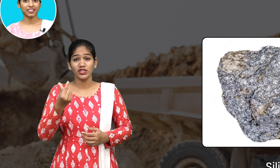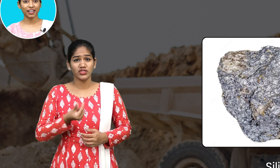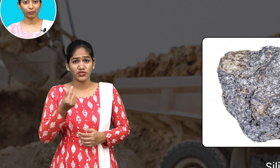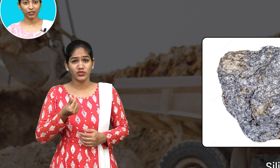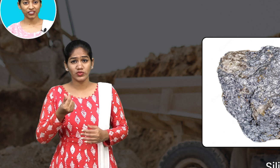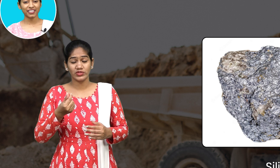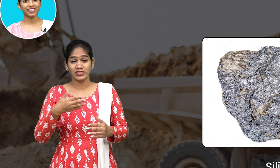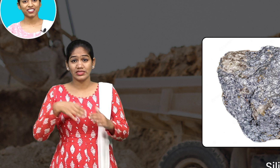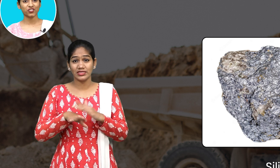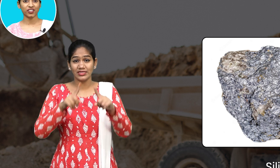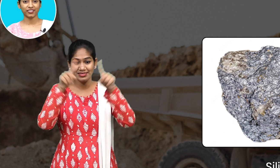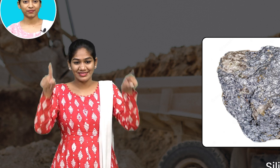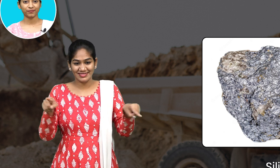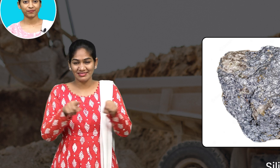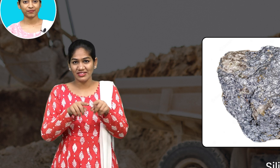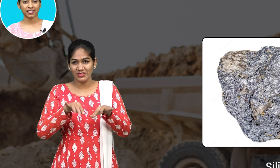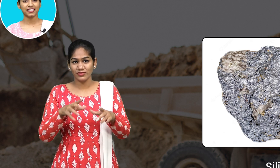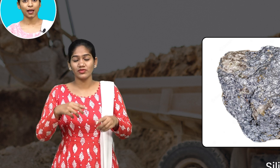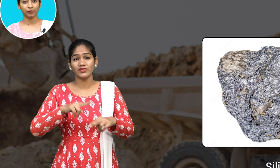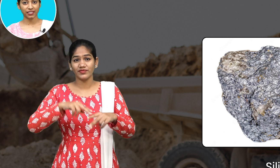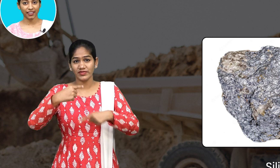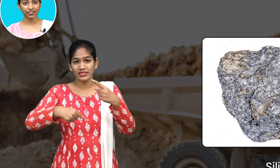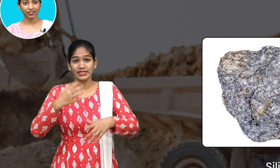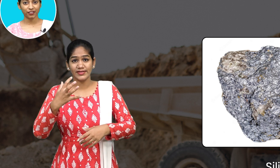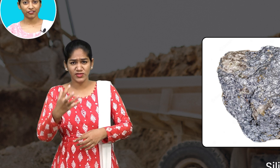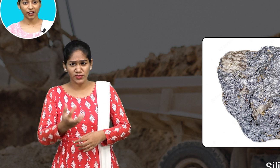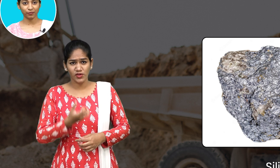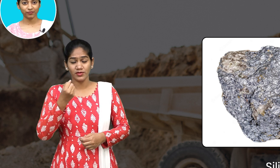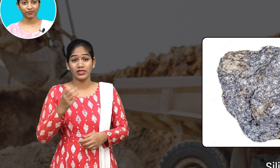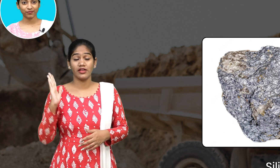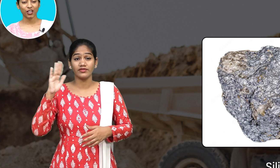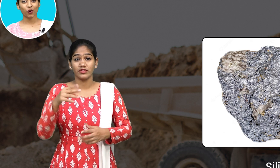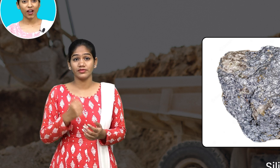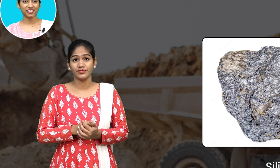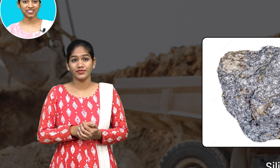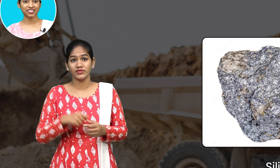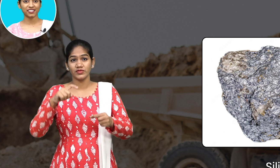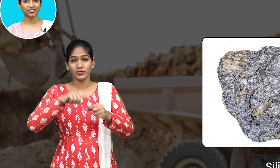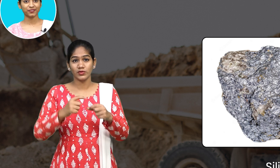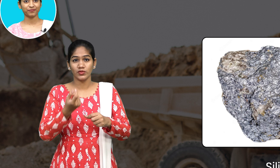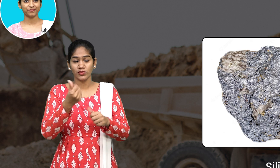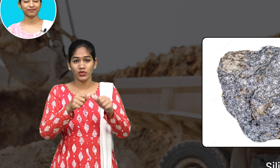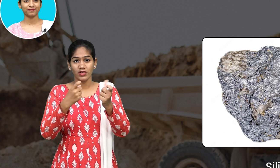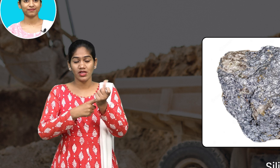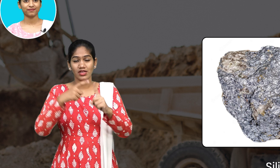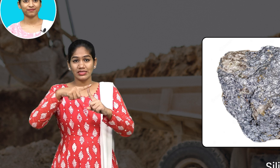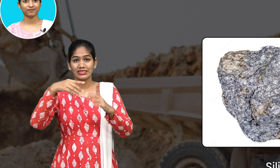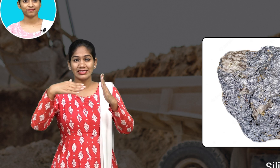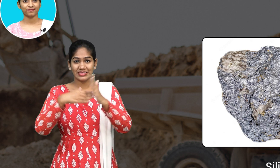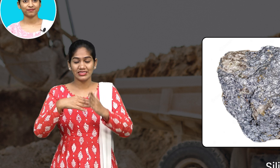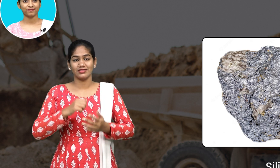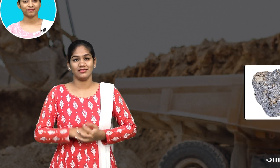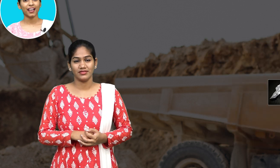used in the computer industry is obtained from quartz.